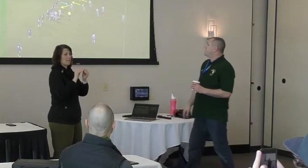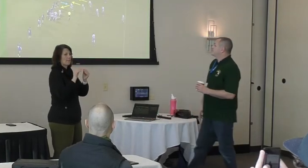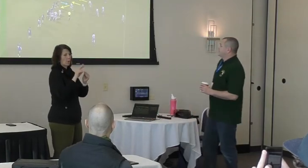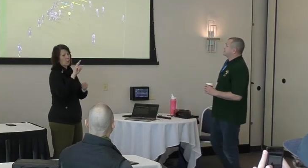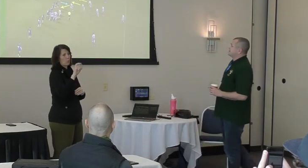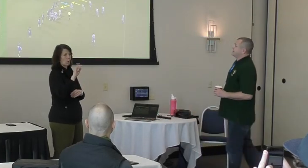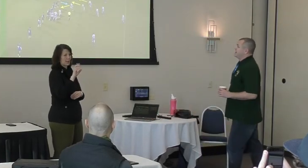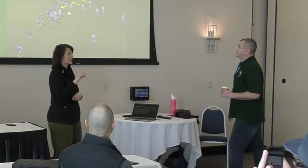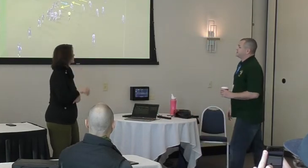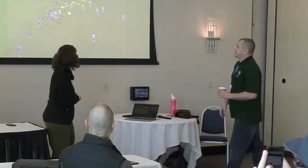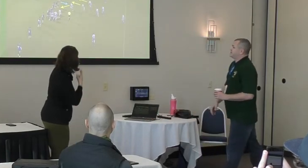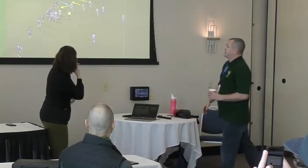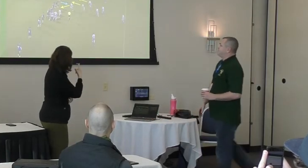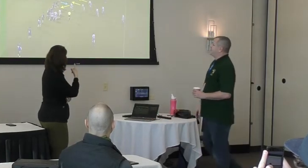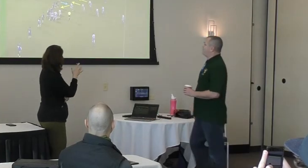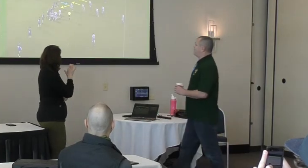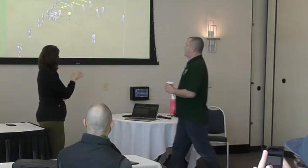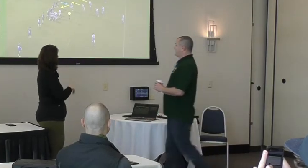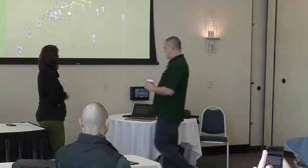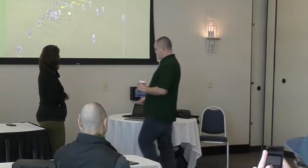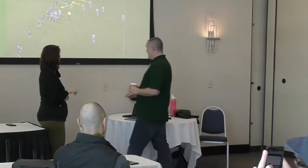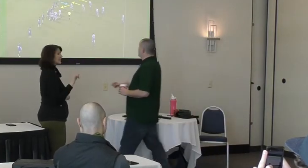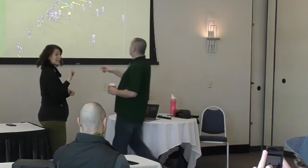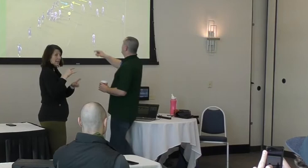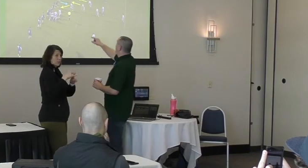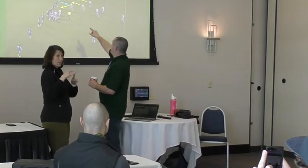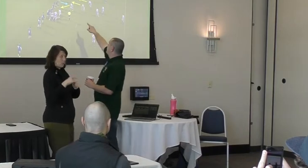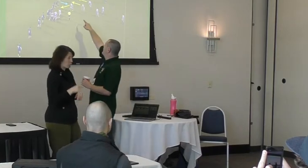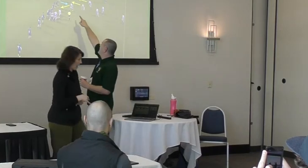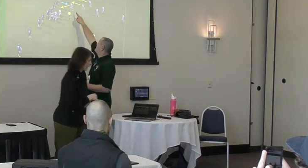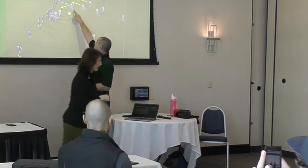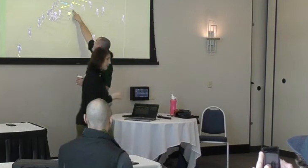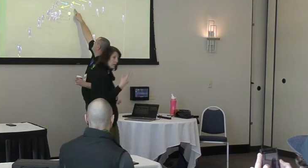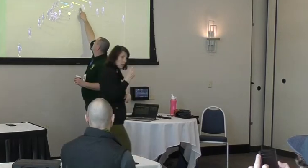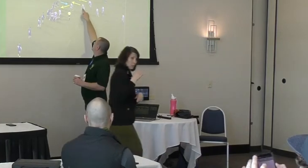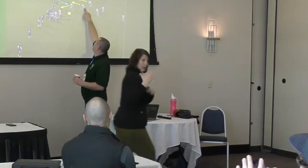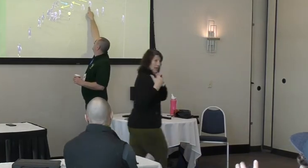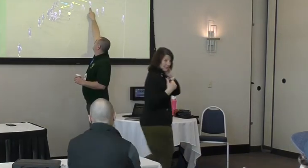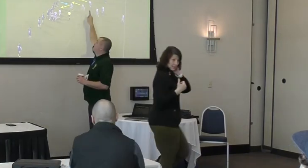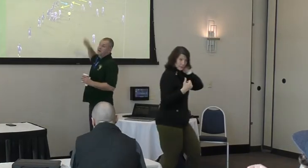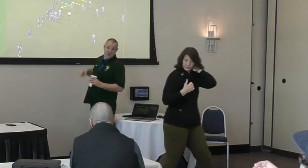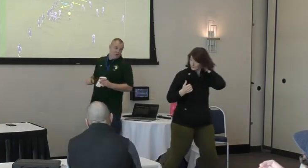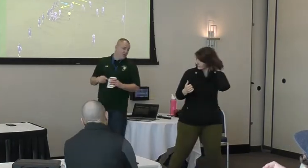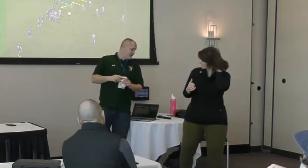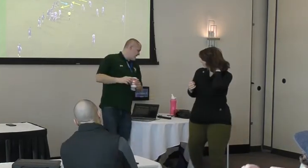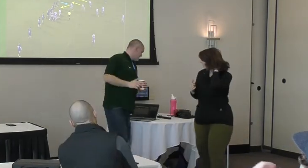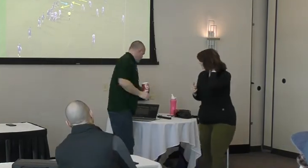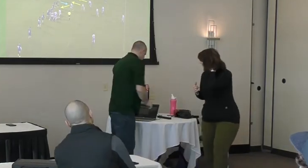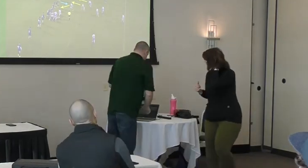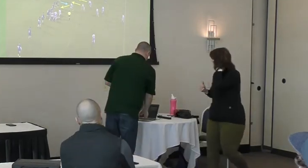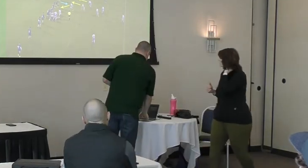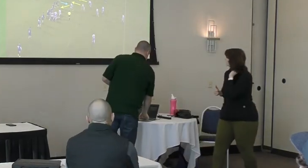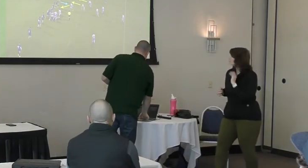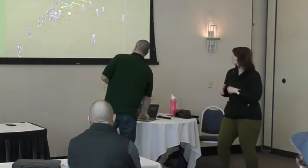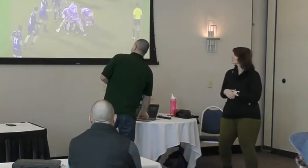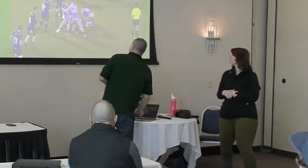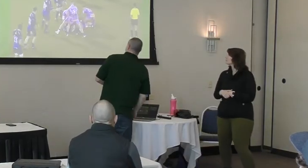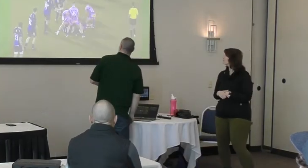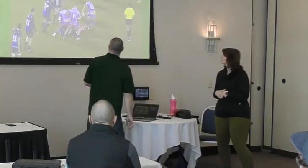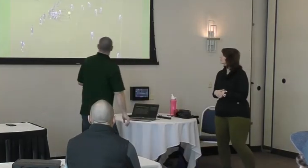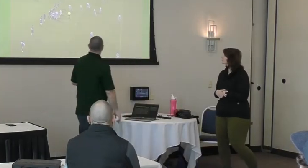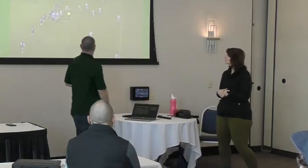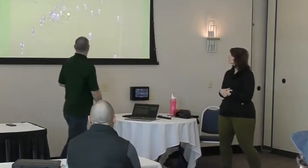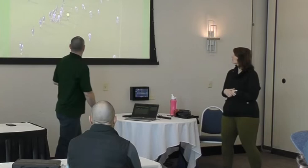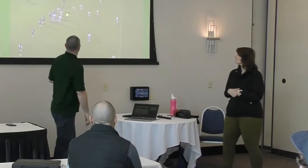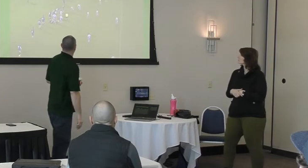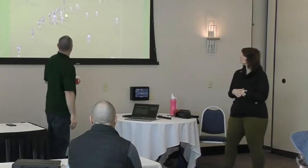liquid. So let's see it in action. So we have the same thing off a ruck. Right? We got three guys here who are stacked off the ruck.